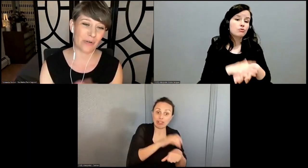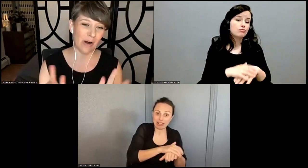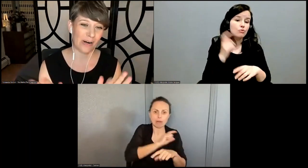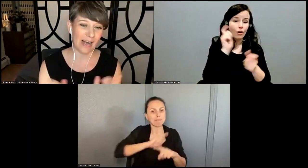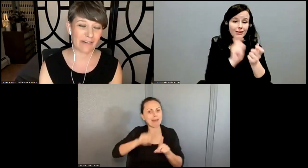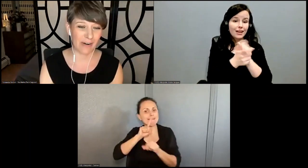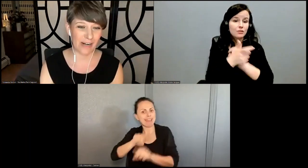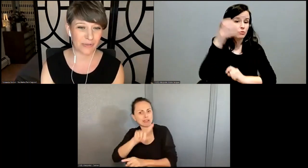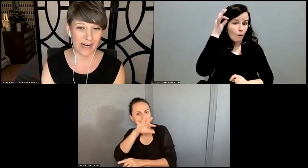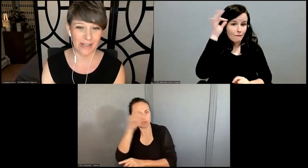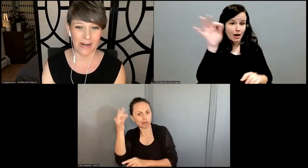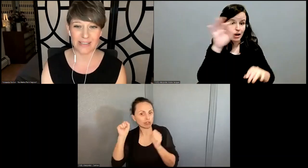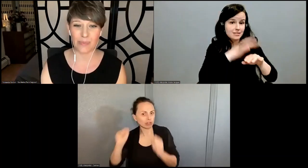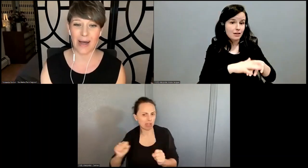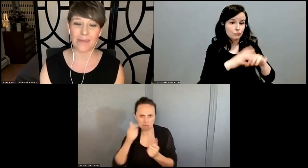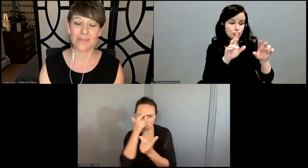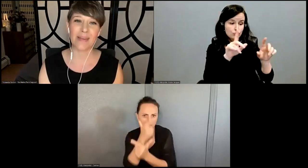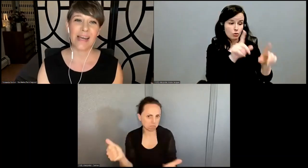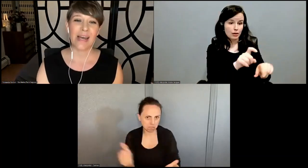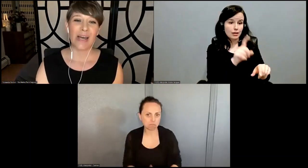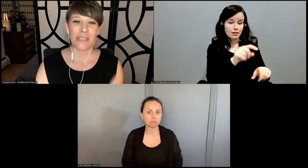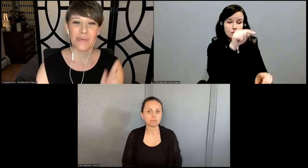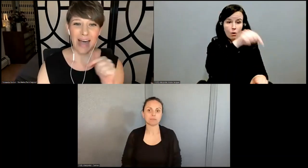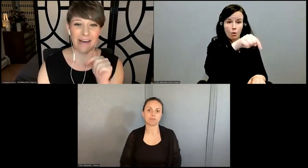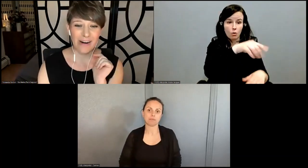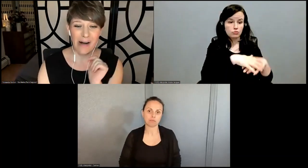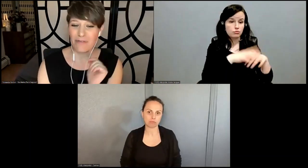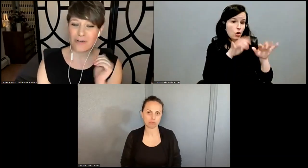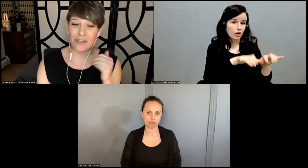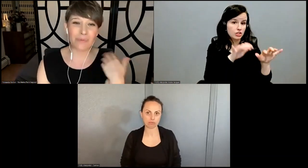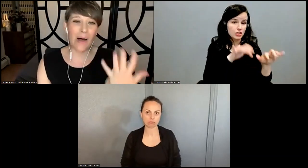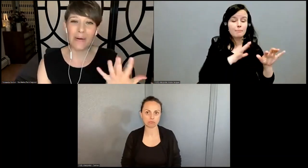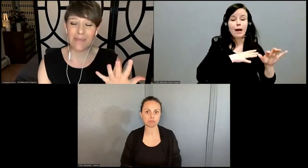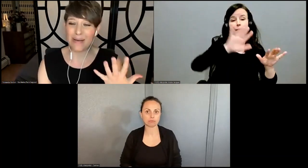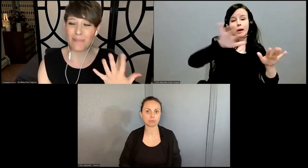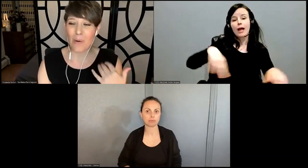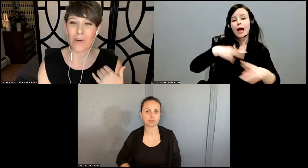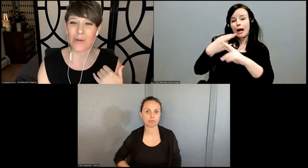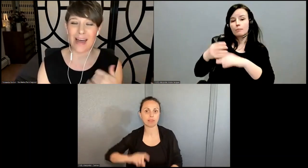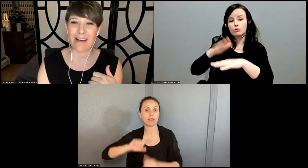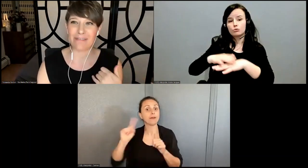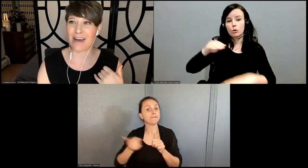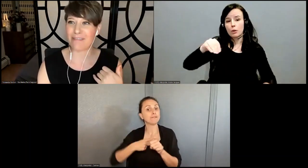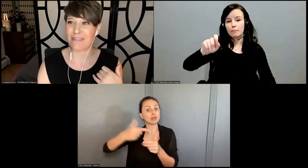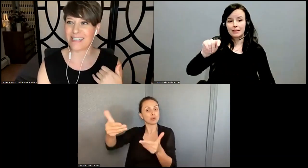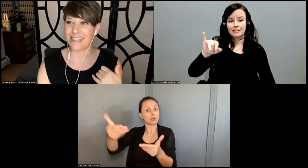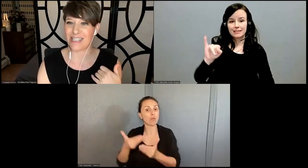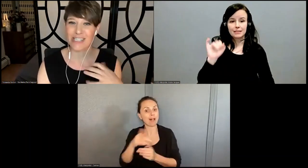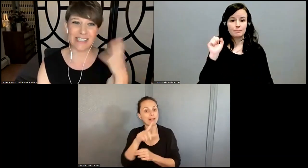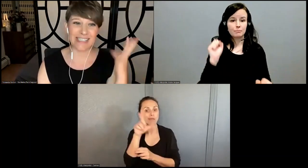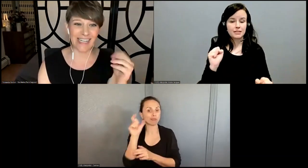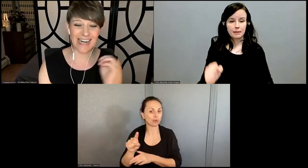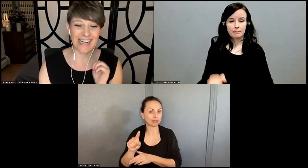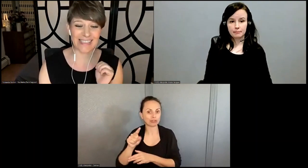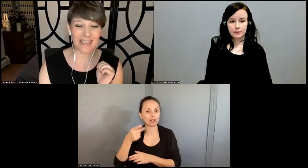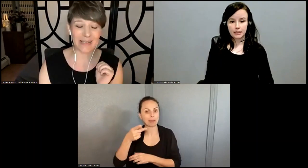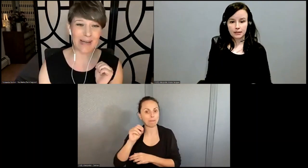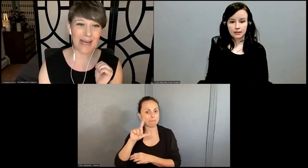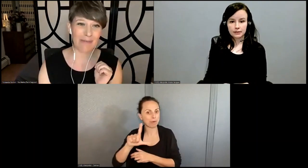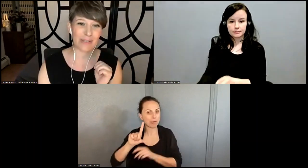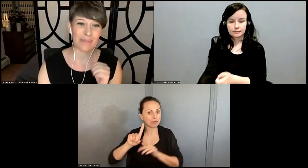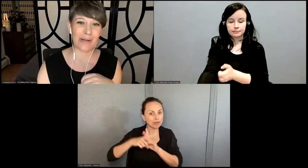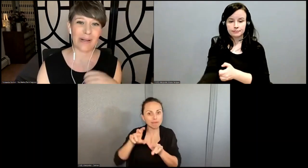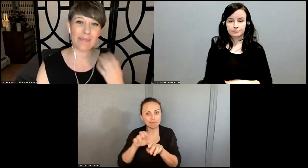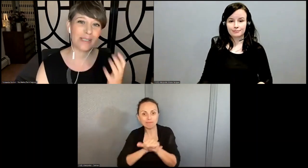if you are a French writer as well. So we have our first welcoming poll of the session, just to get us a little